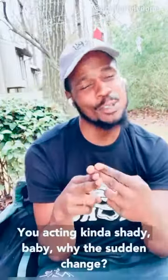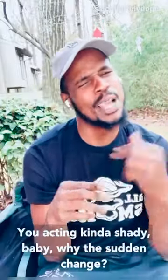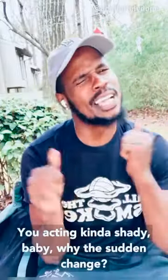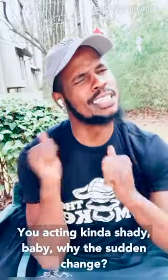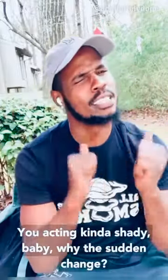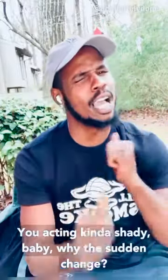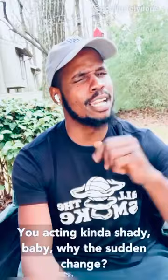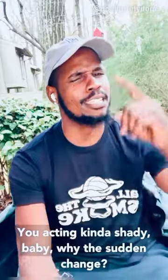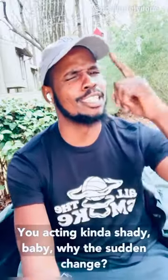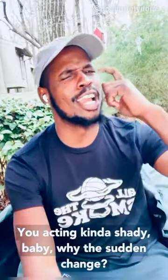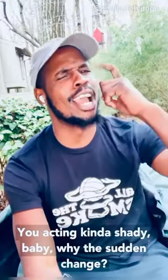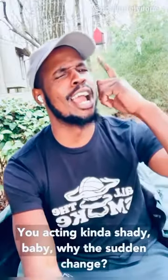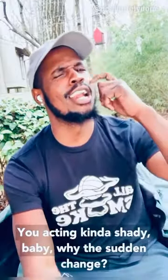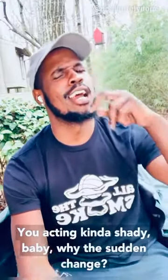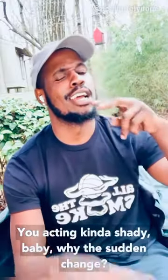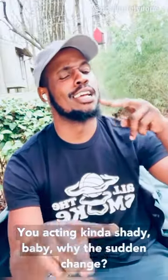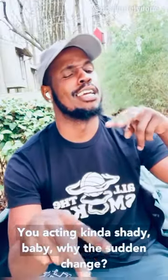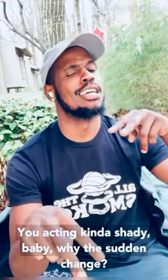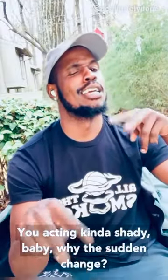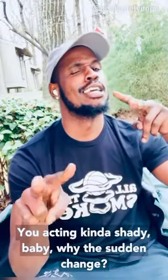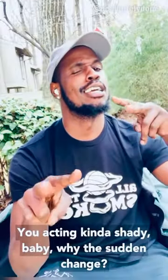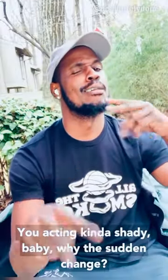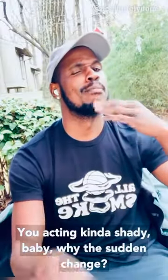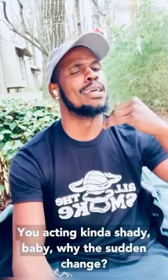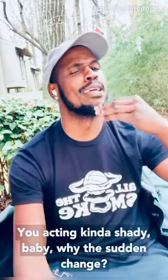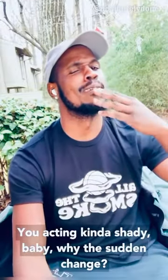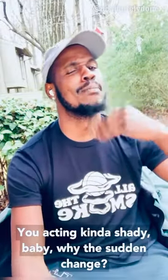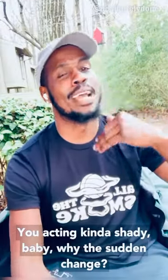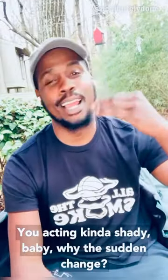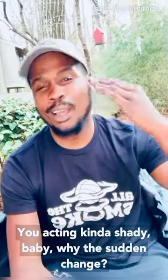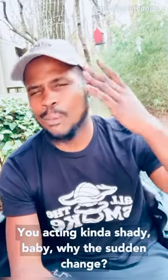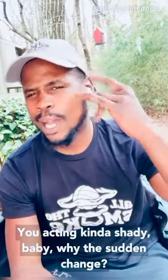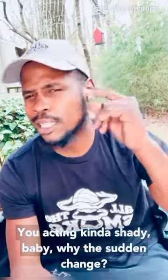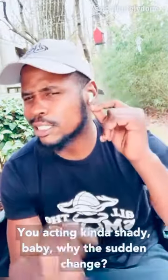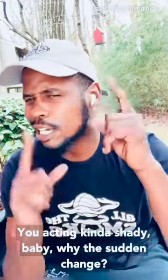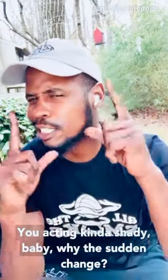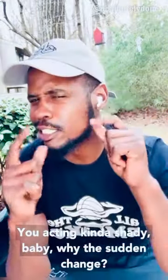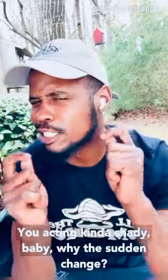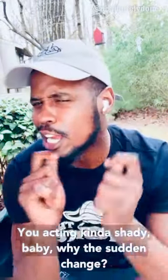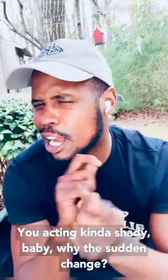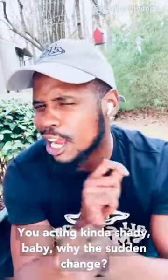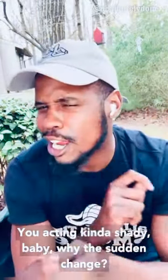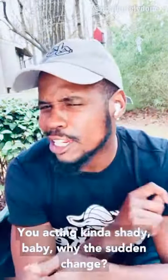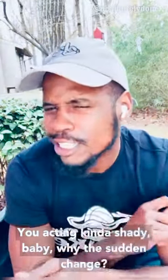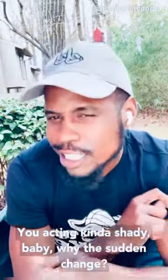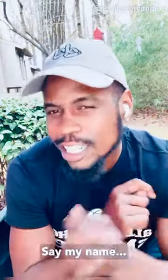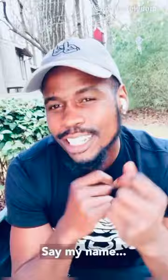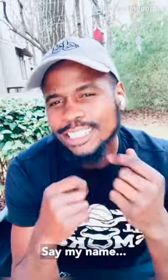acting kinda shady. Baby, why the sudden change?